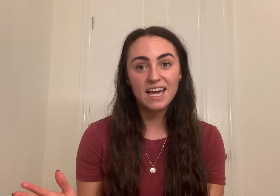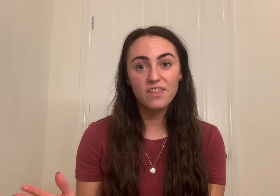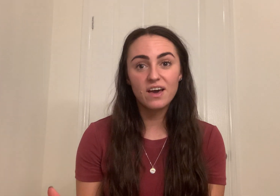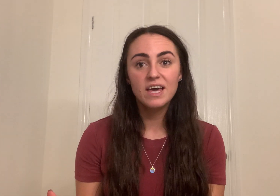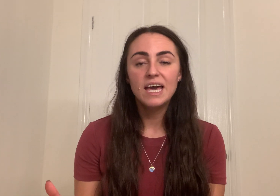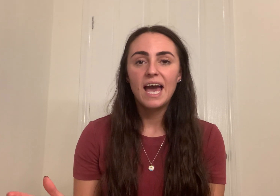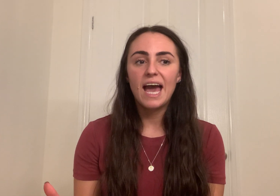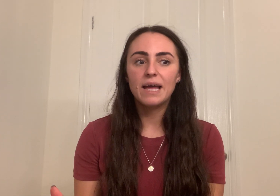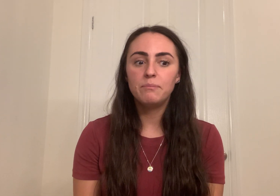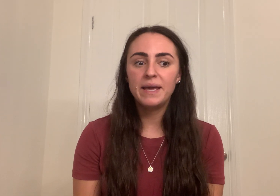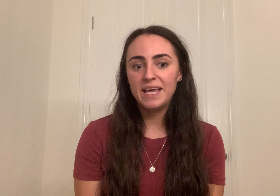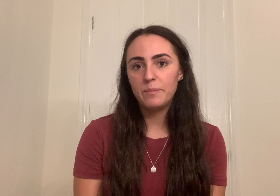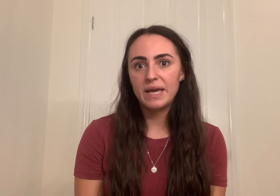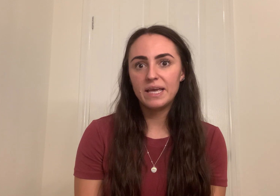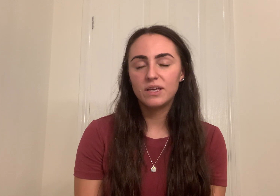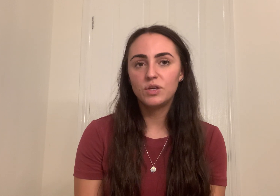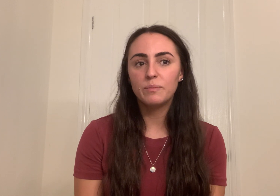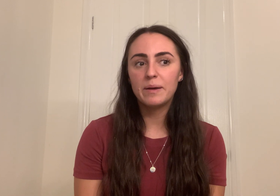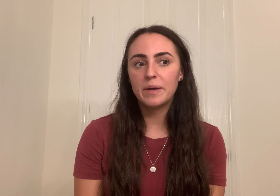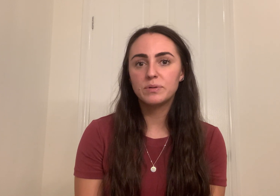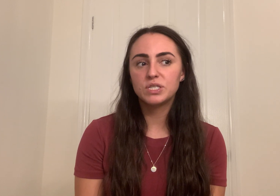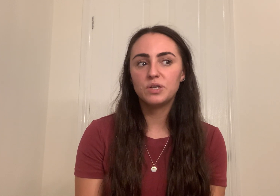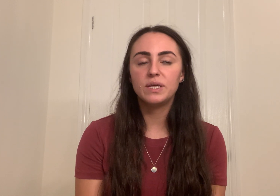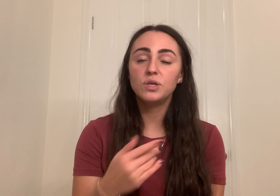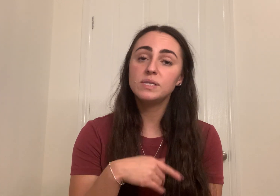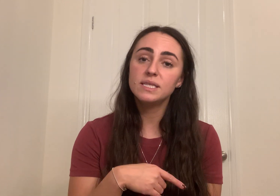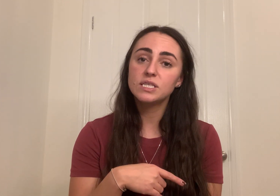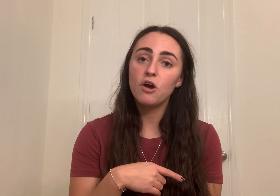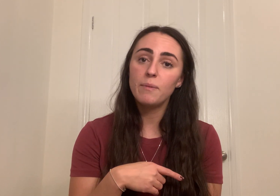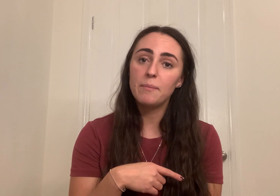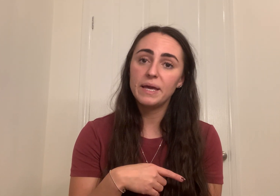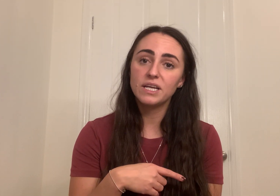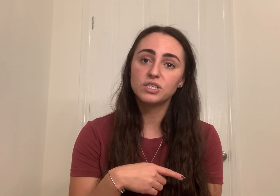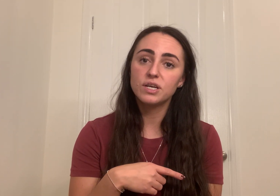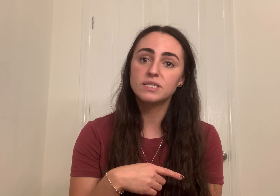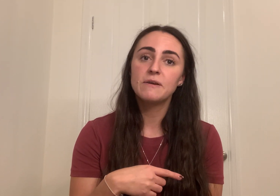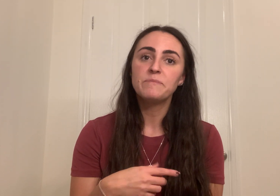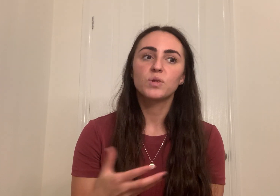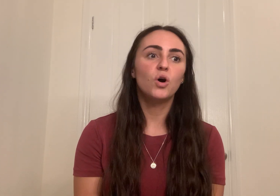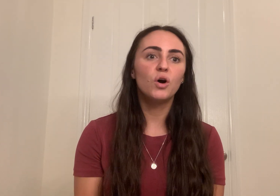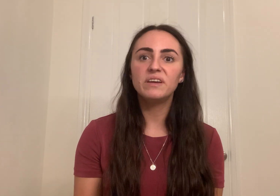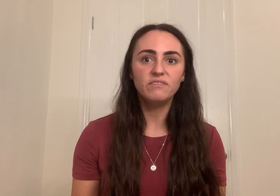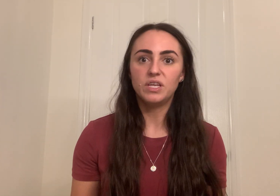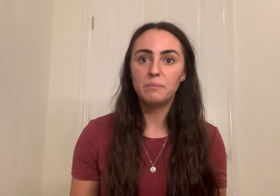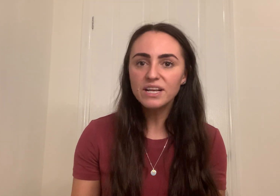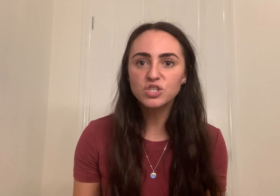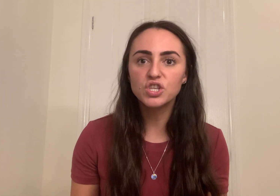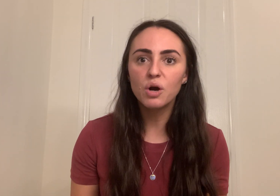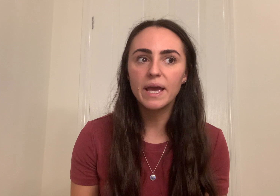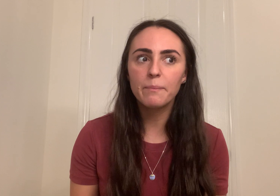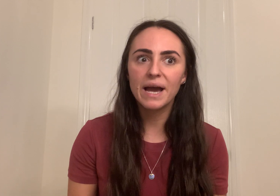together, and maybe you might be able to do it using the story map pictures, or even you might just know it by